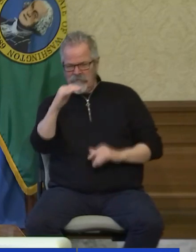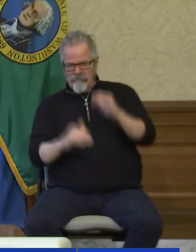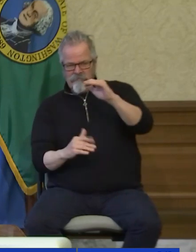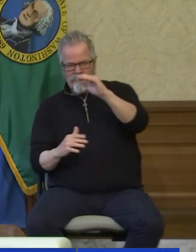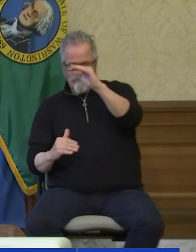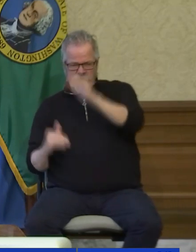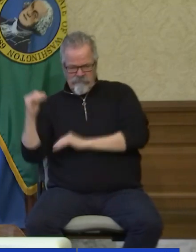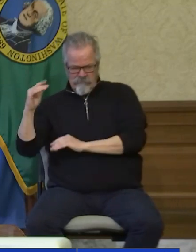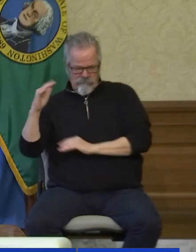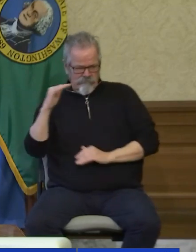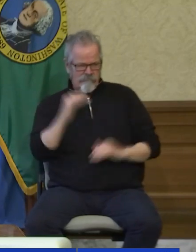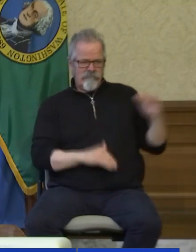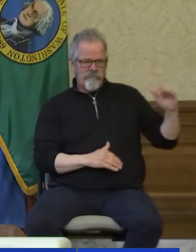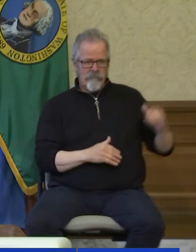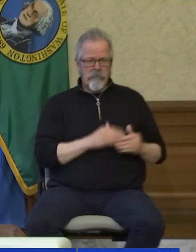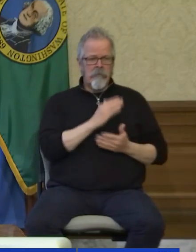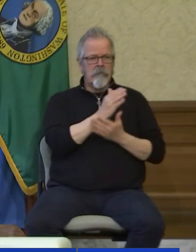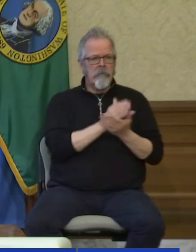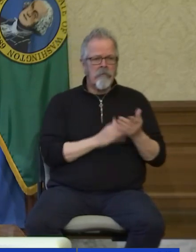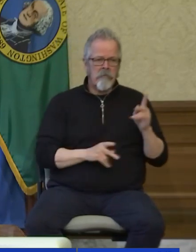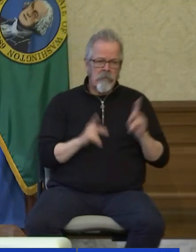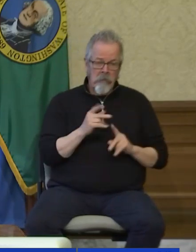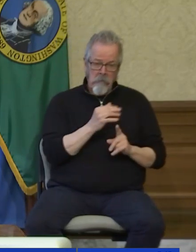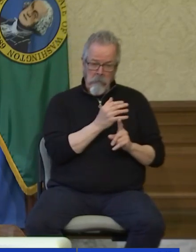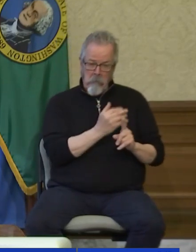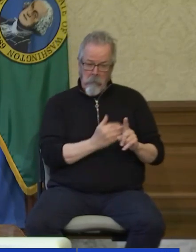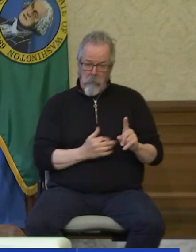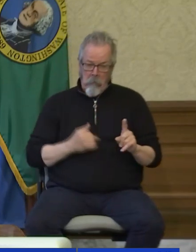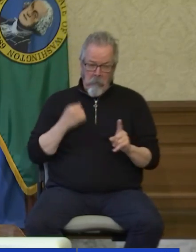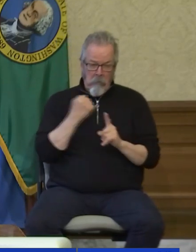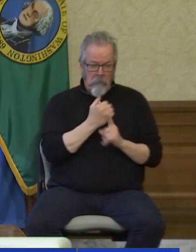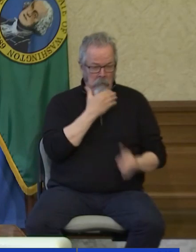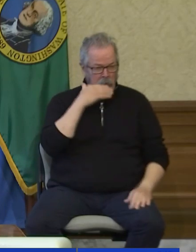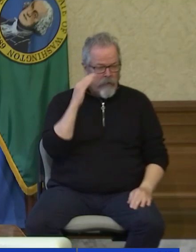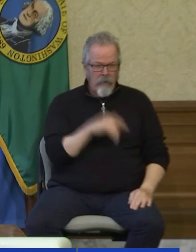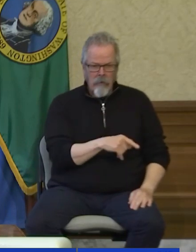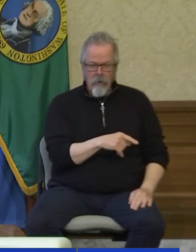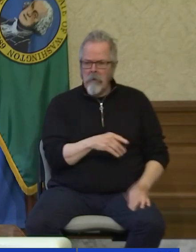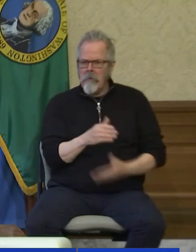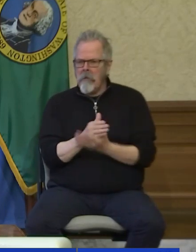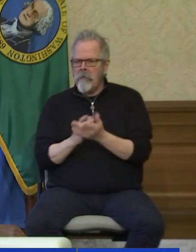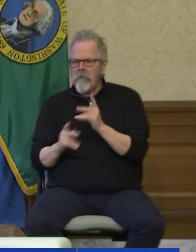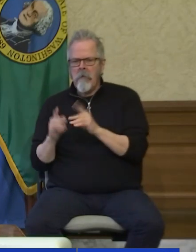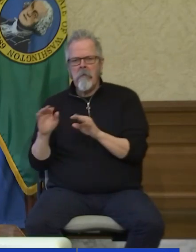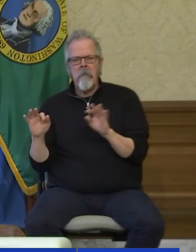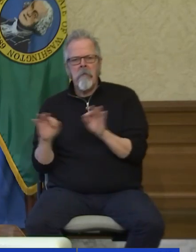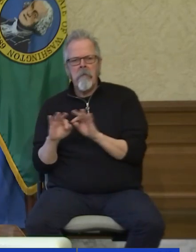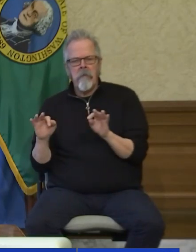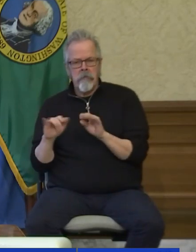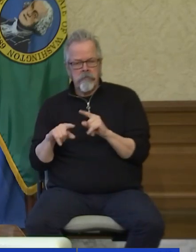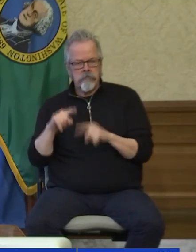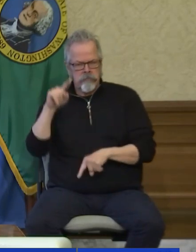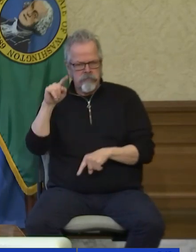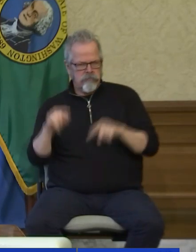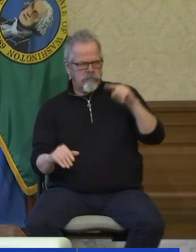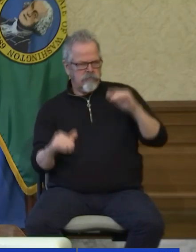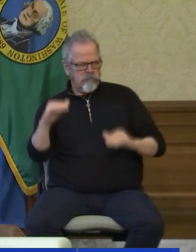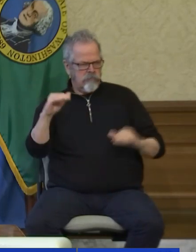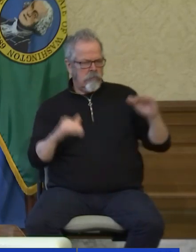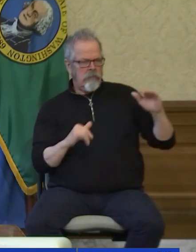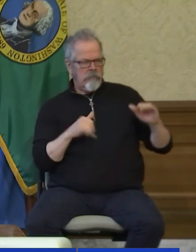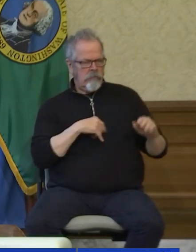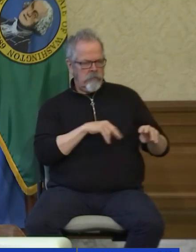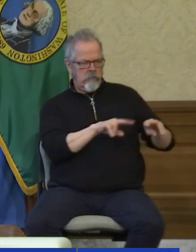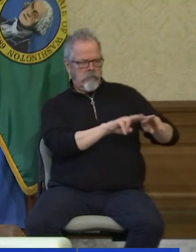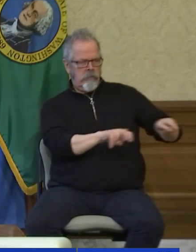disease. Finally, we look at the dial of the healthcare system readiness, and that's measured by the number of hospital beds that are